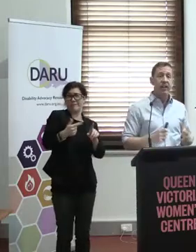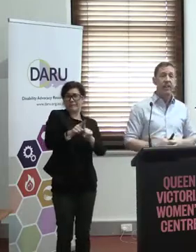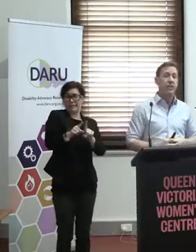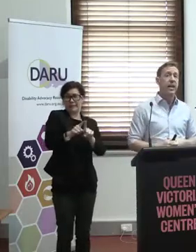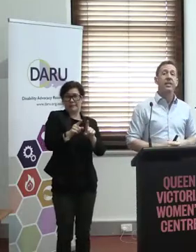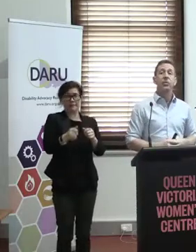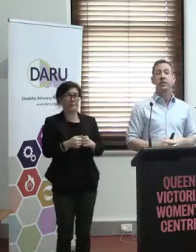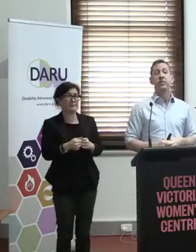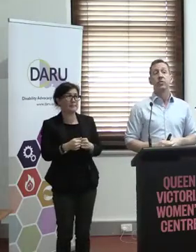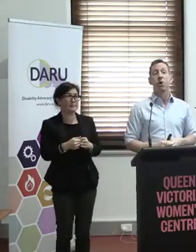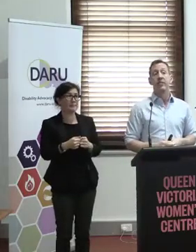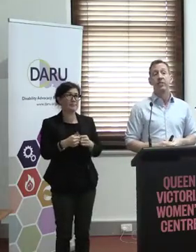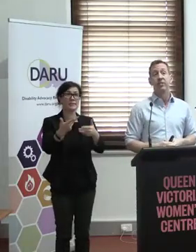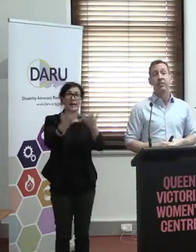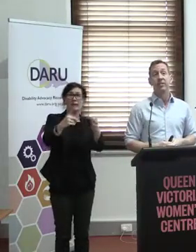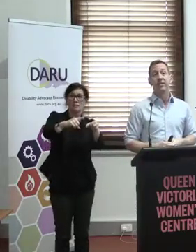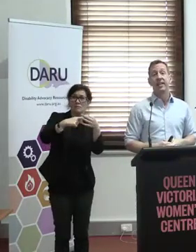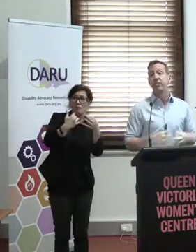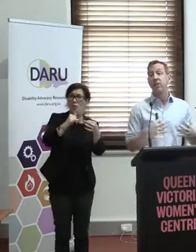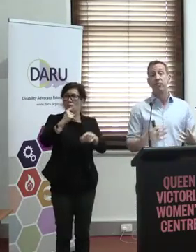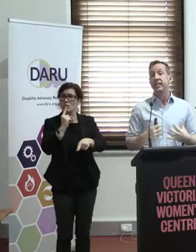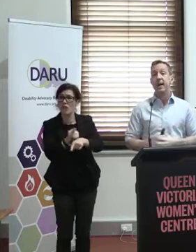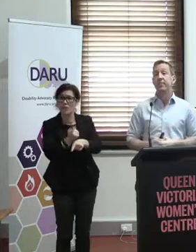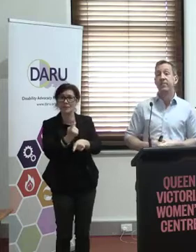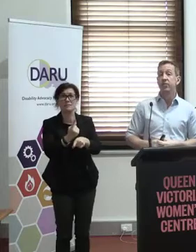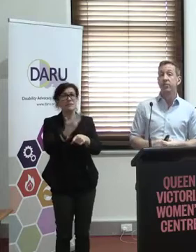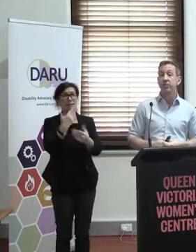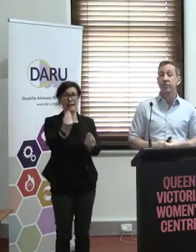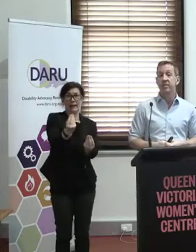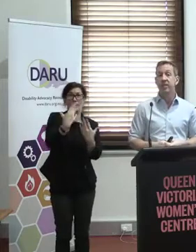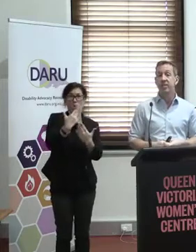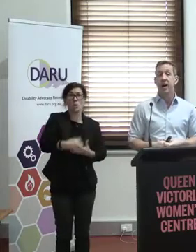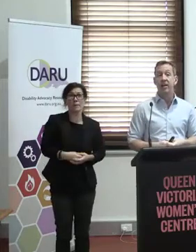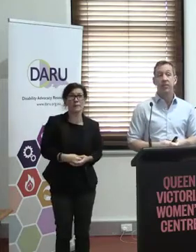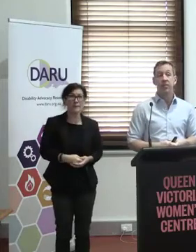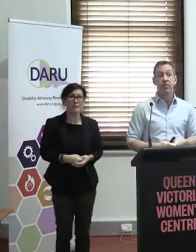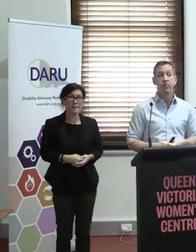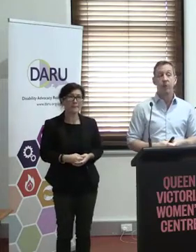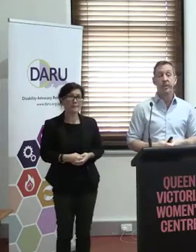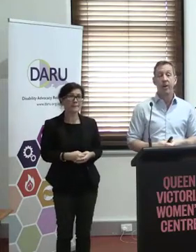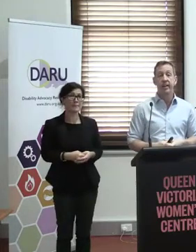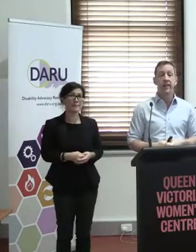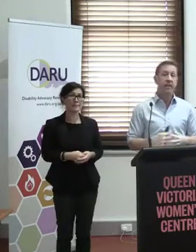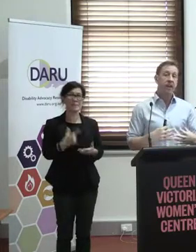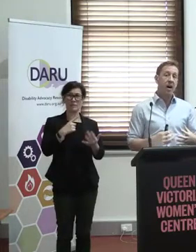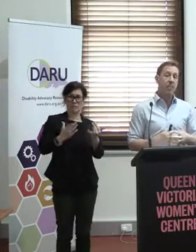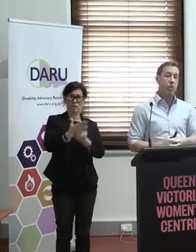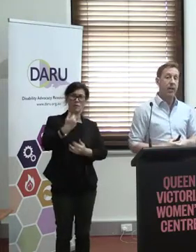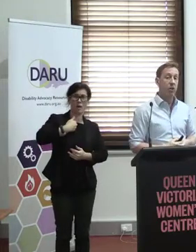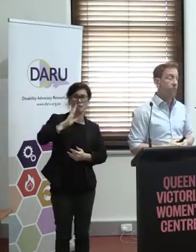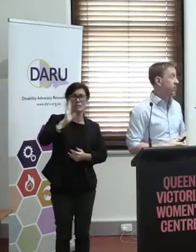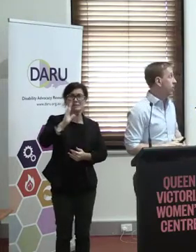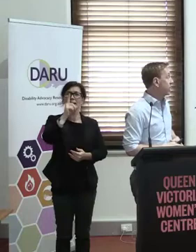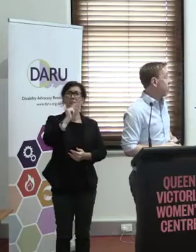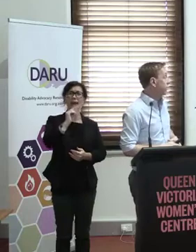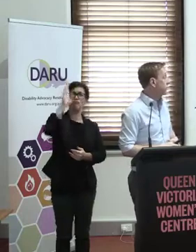And by the way, if anyone has questions or comments during the presentation, I'm really happy for you to ask questions while we're going, or